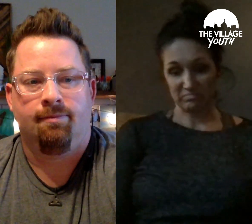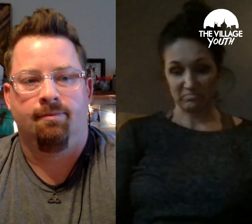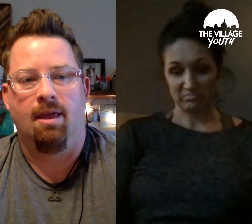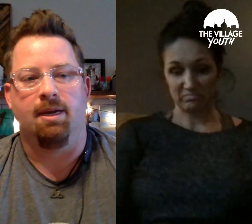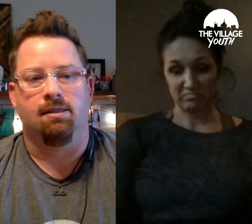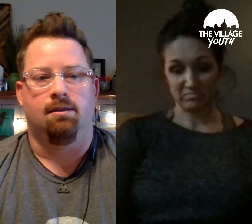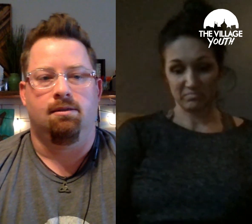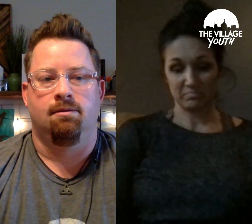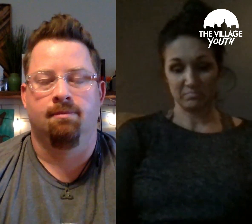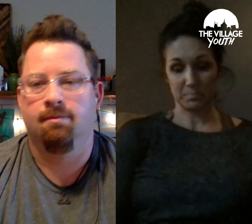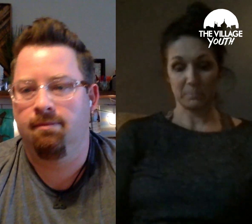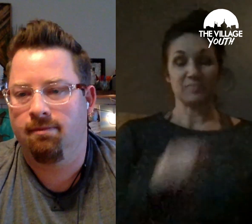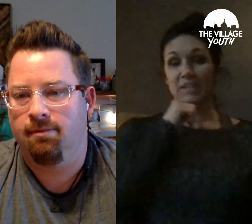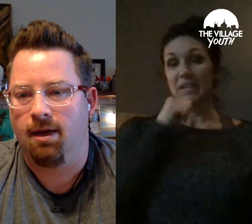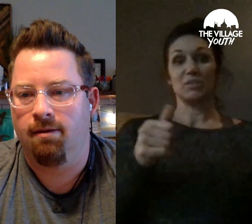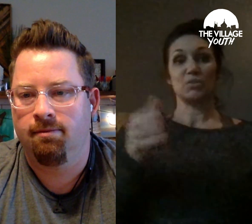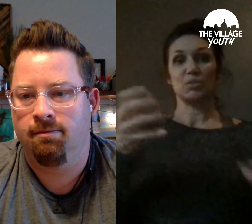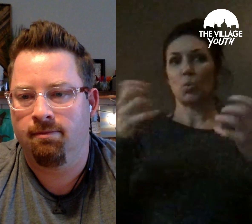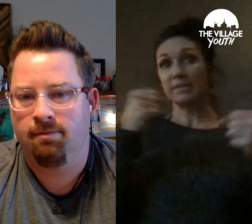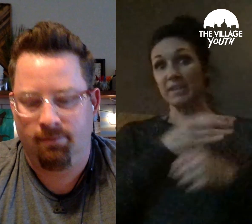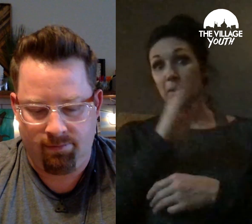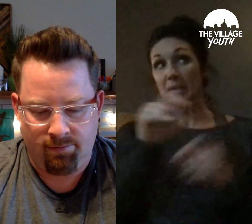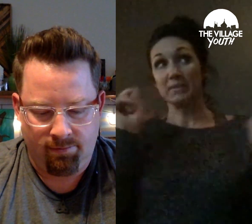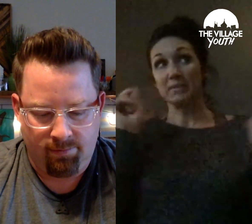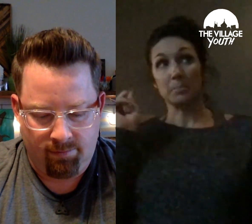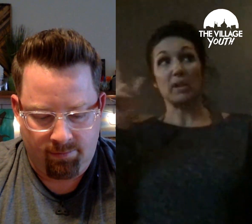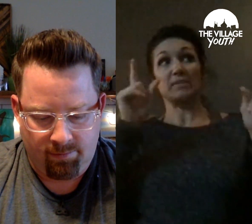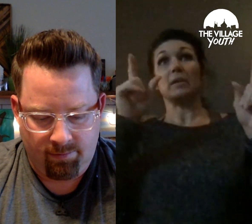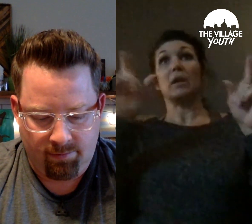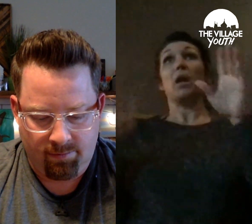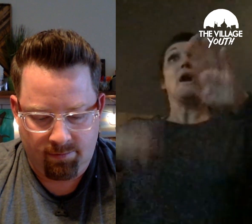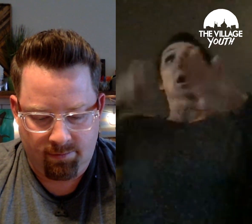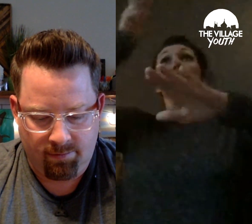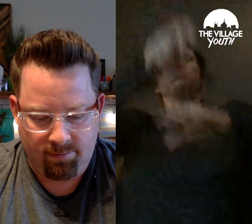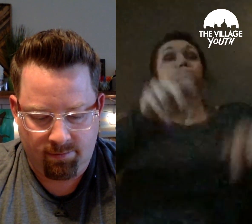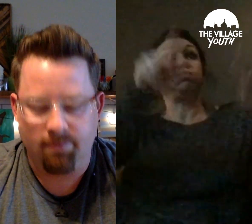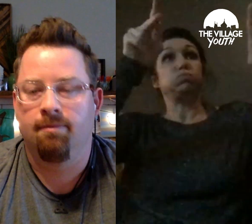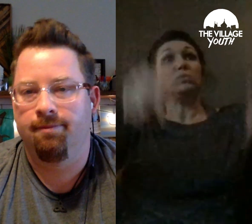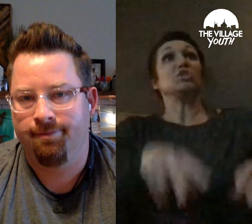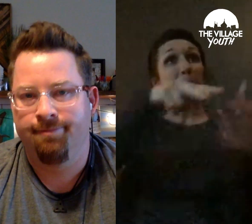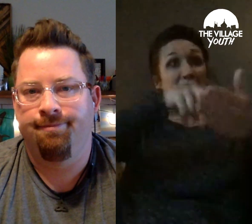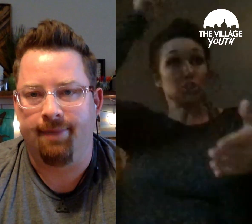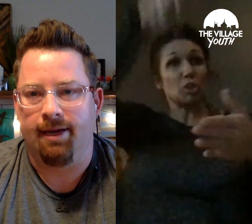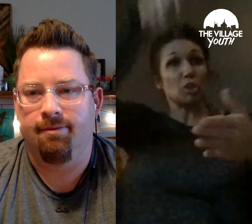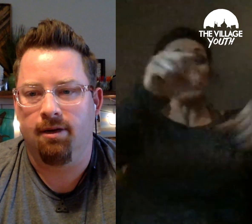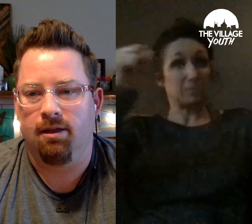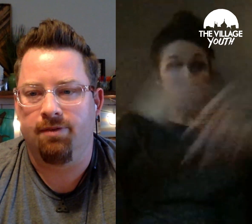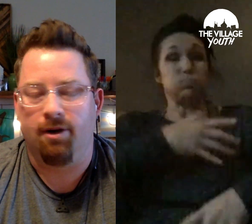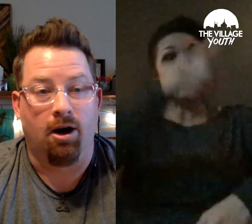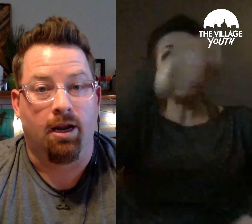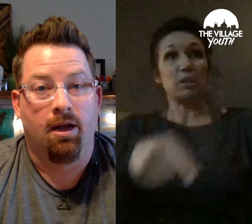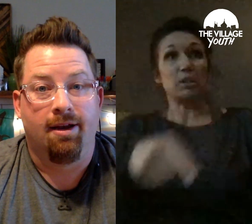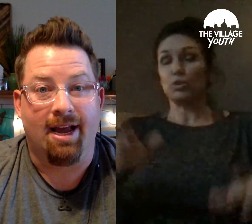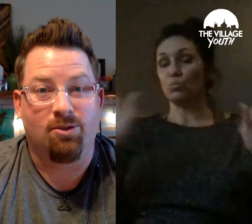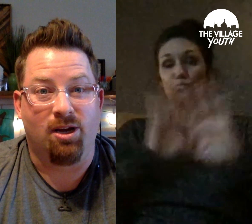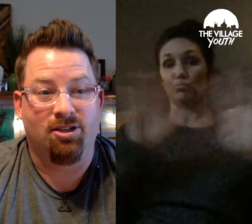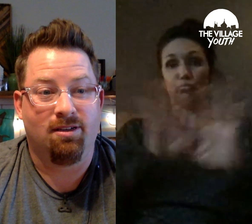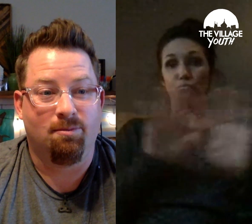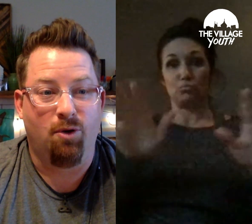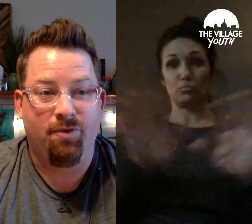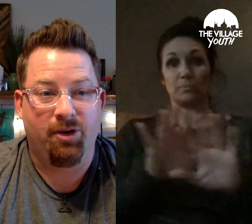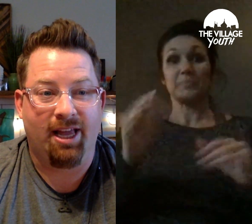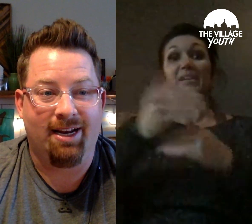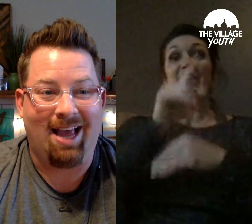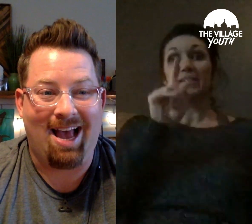surprise. That makes sense. Like out of nowhere, somebody jumps out of something and you're like, oh my gosh. Yeah, no, that's fair. All right, next